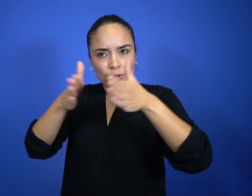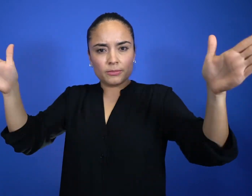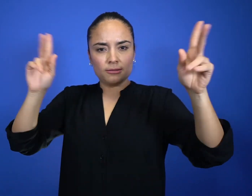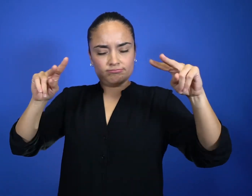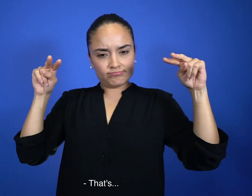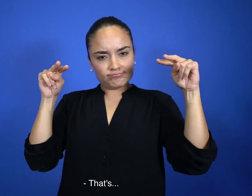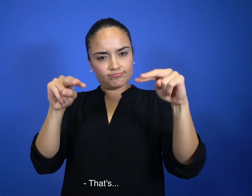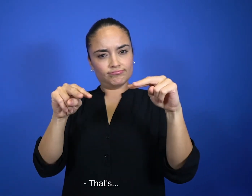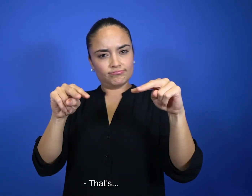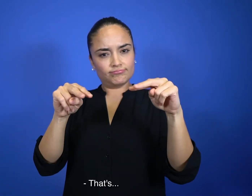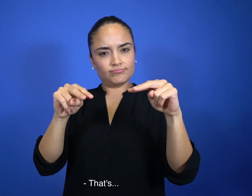That's